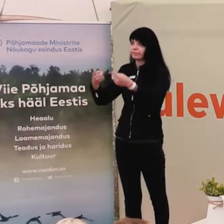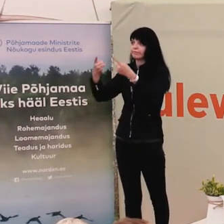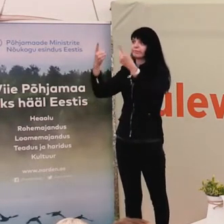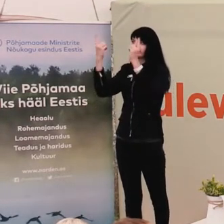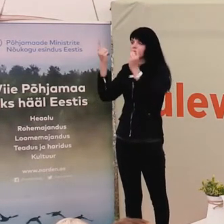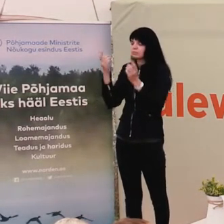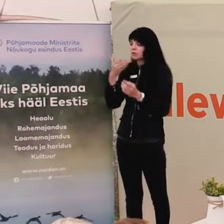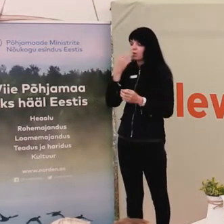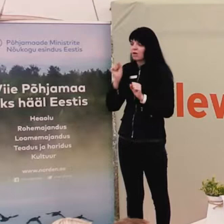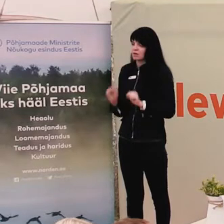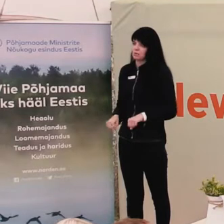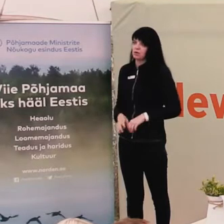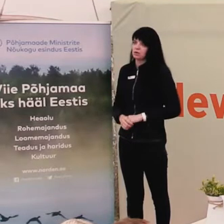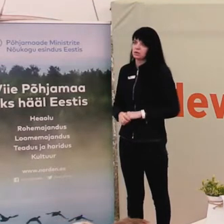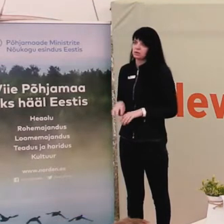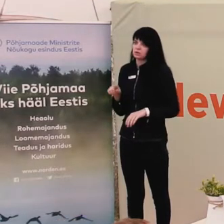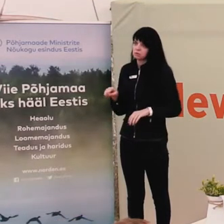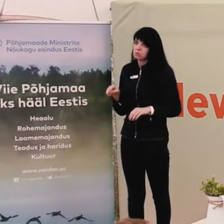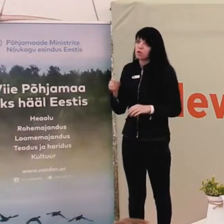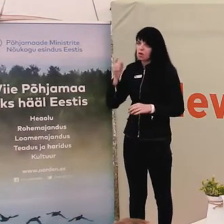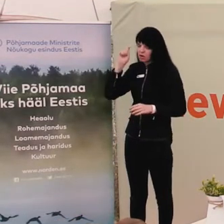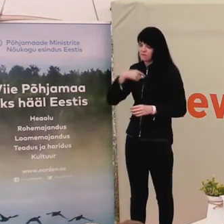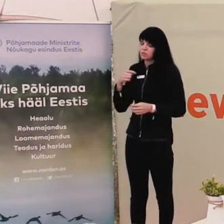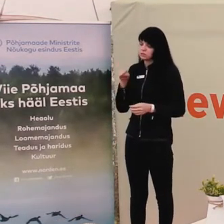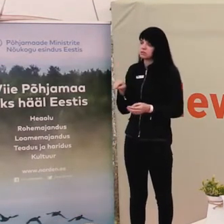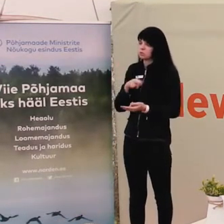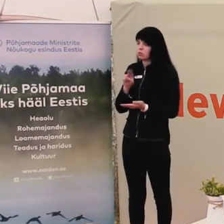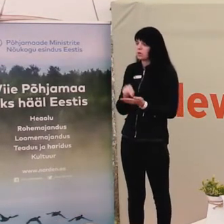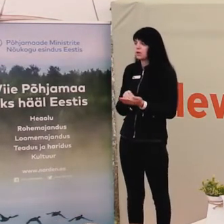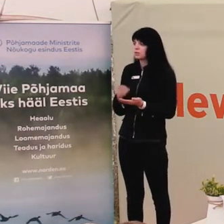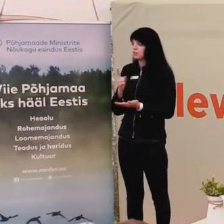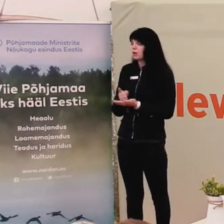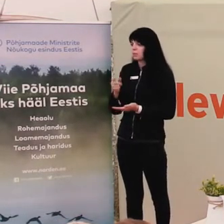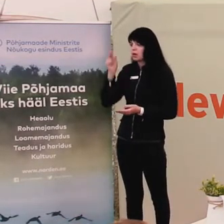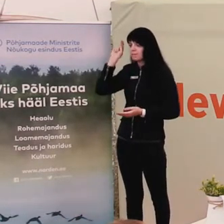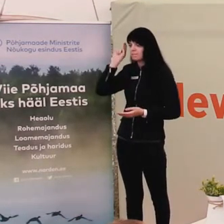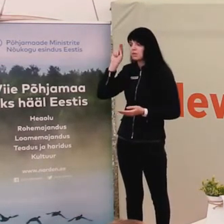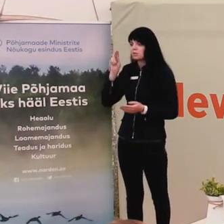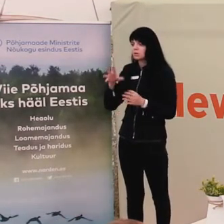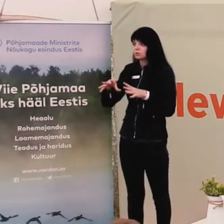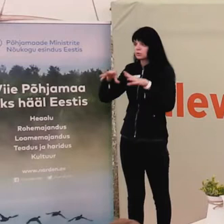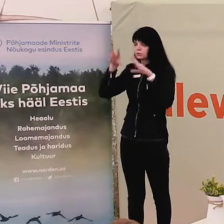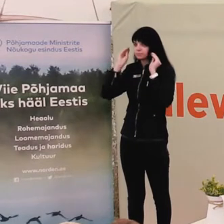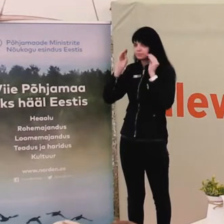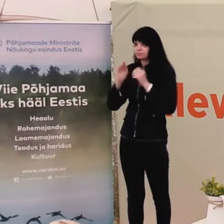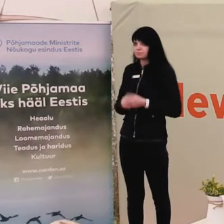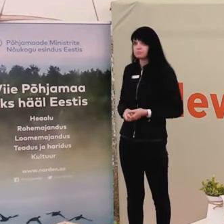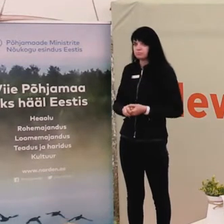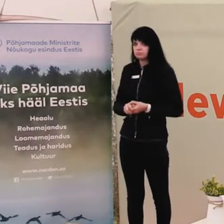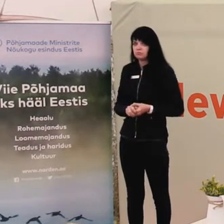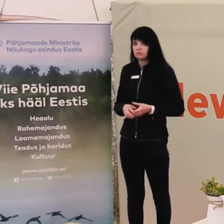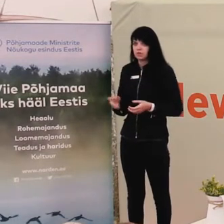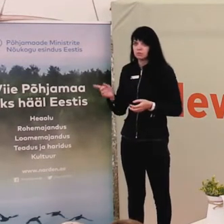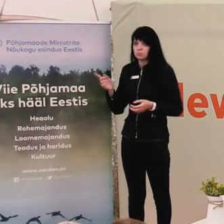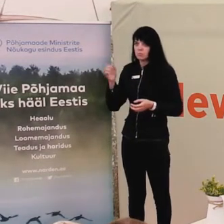Not everyone even understands it. And I think that's a problem. There we need to educate ourselves. But I mean, in many other areas, I think